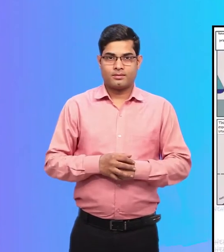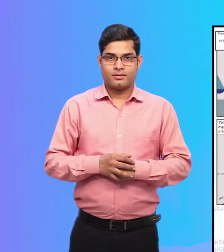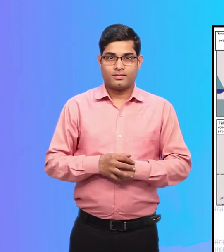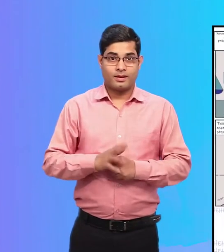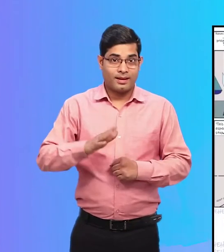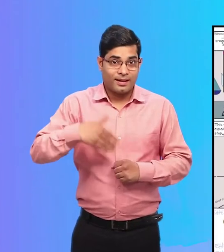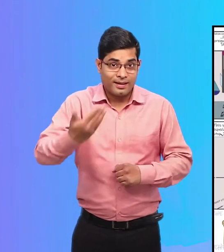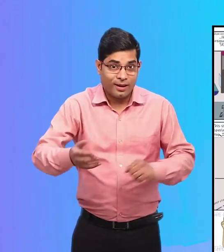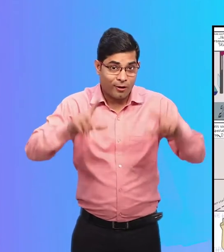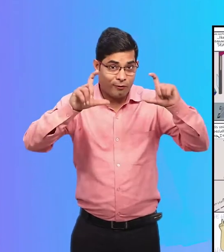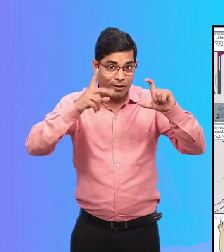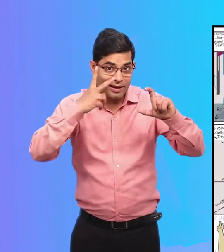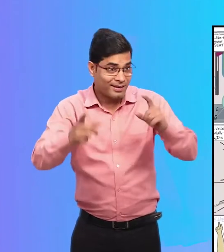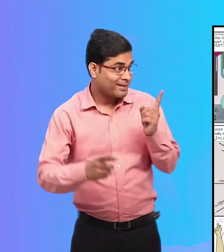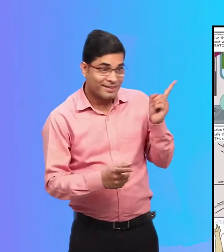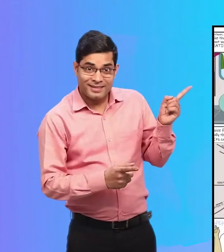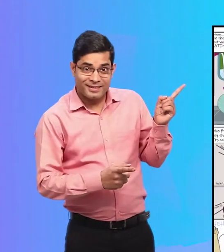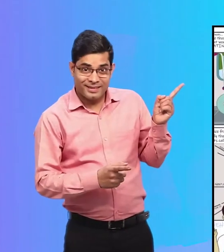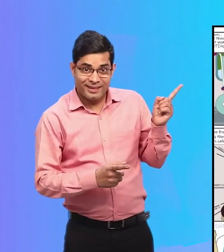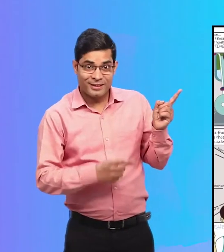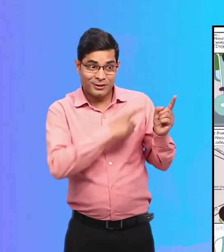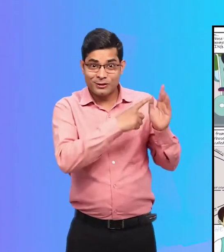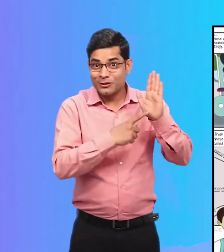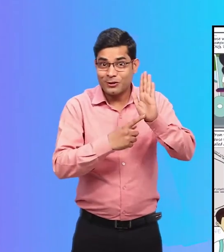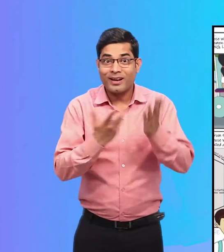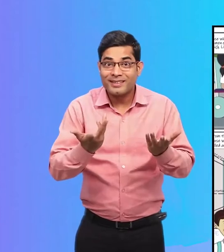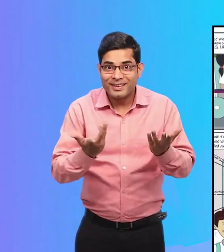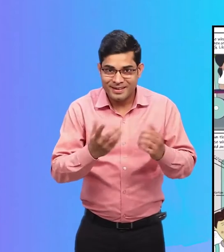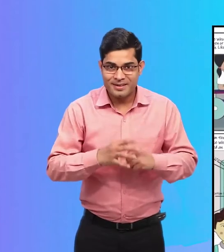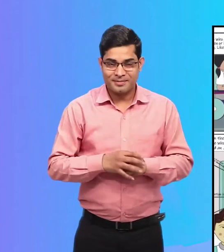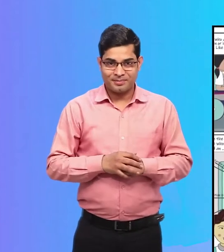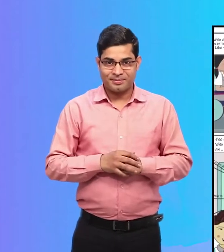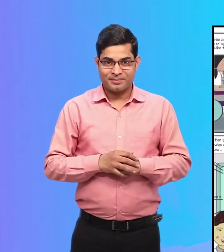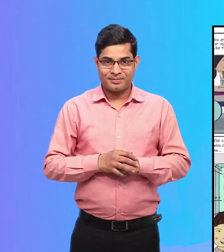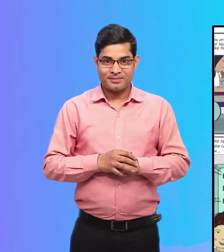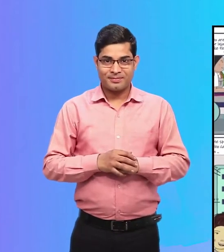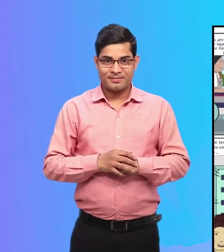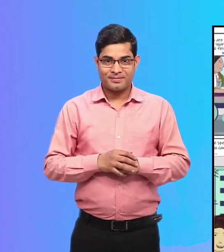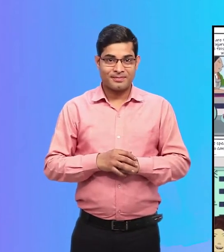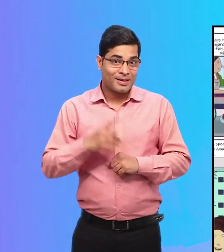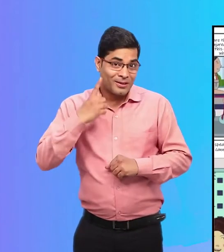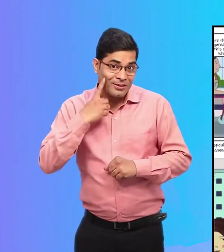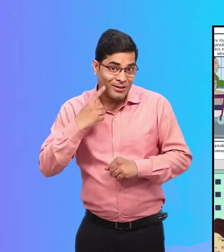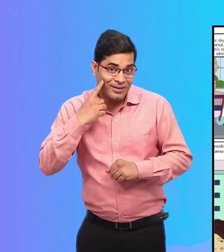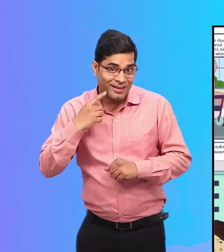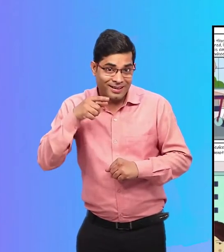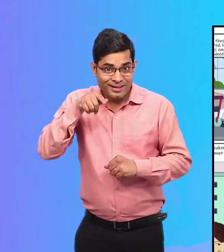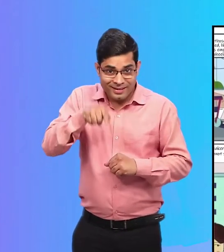The next box in the picture shows a series of yellow tiles with protruding lines and dots